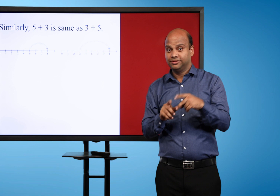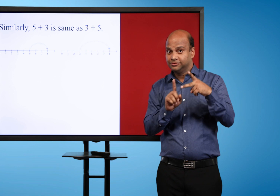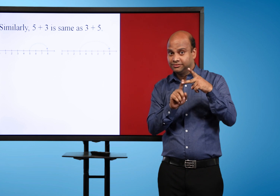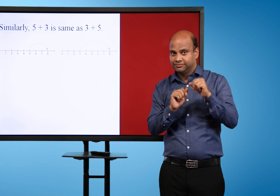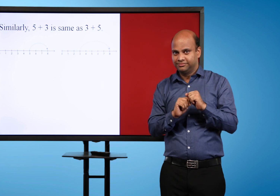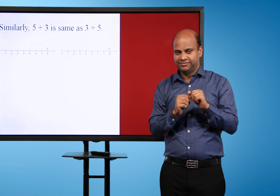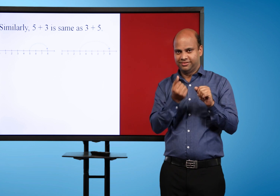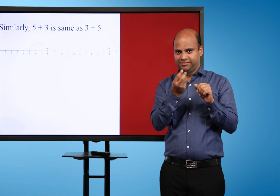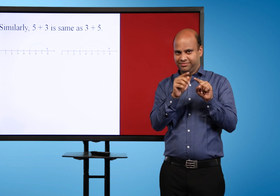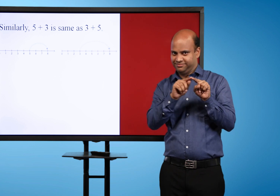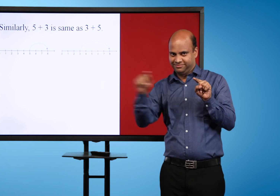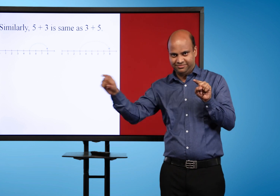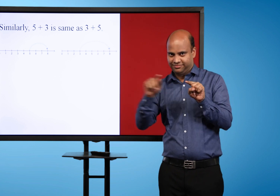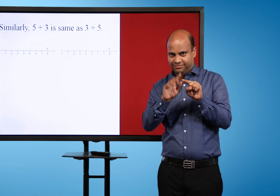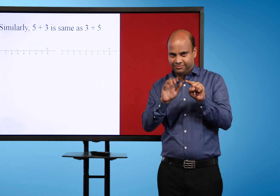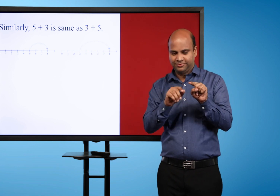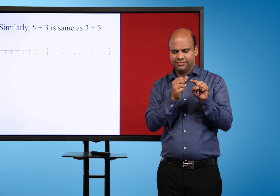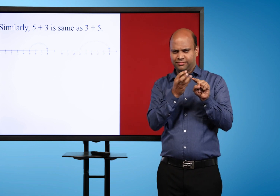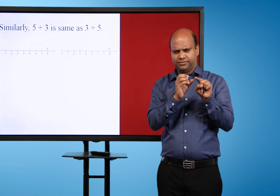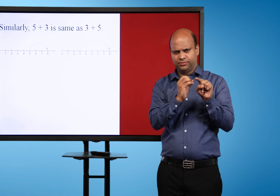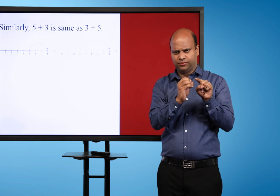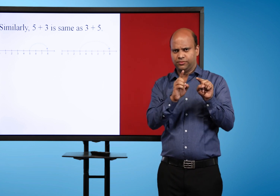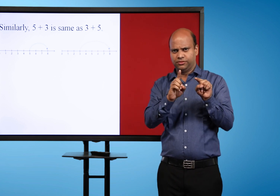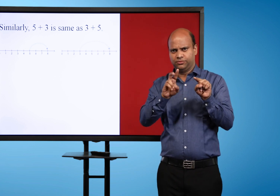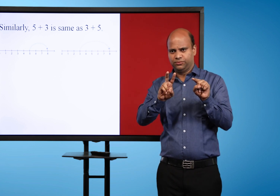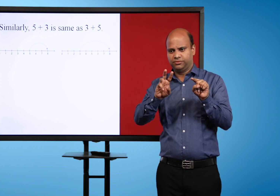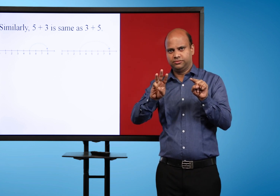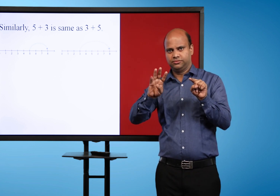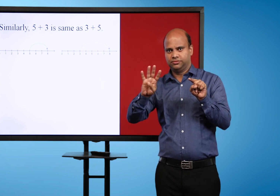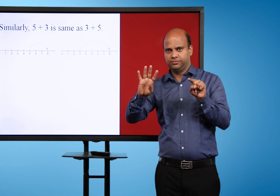In the first one, we jump from 5 to 8,